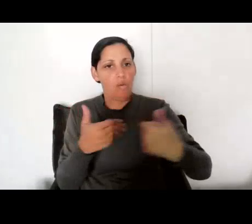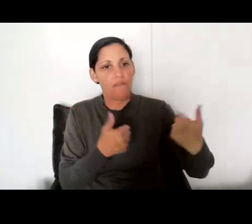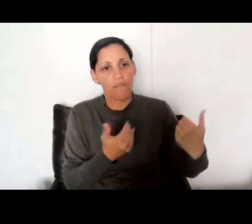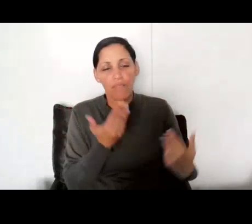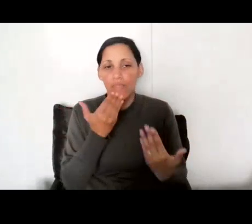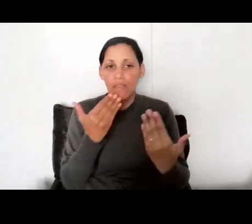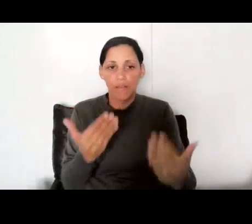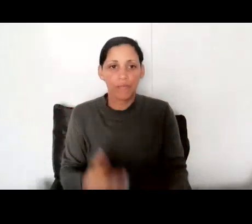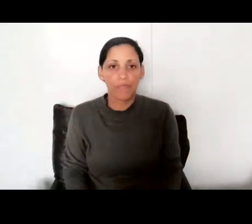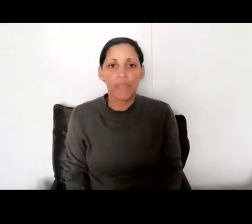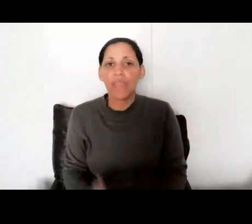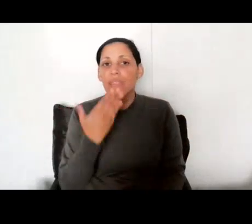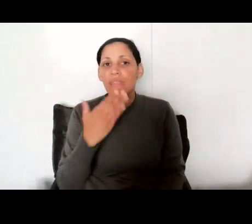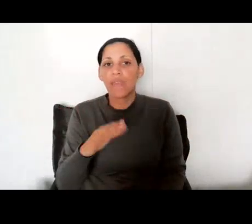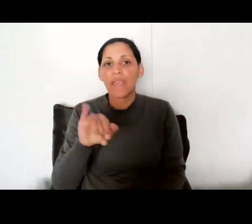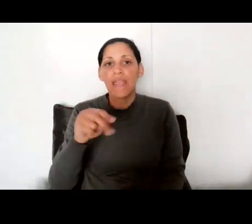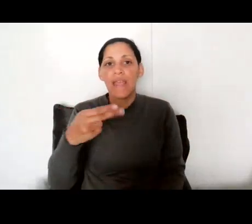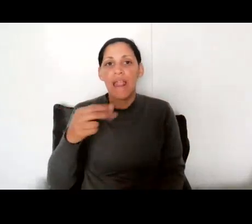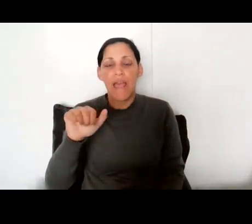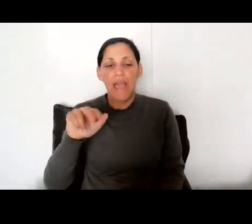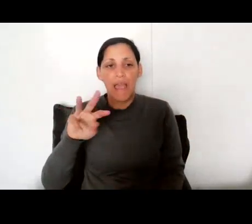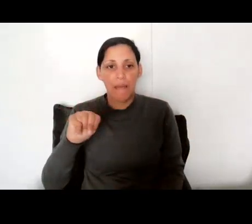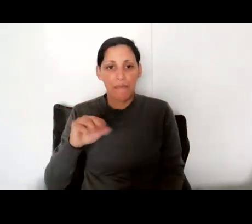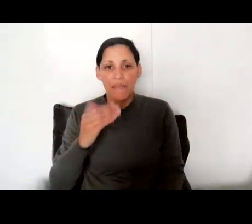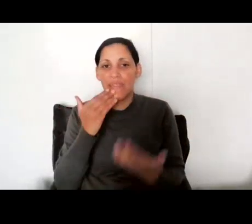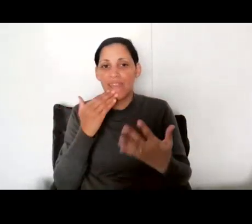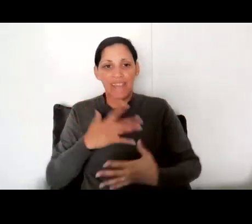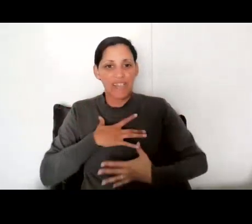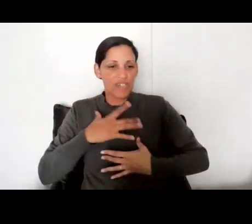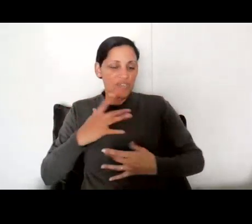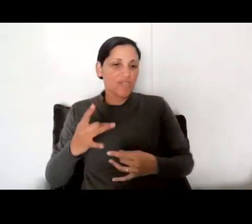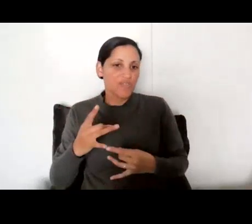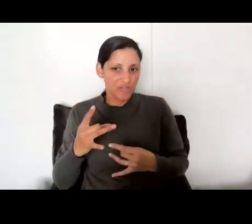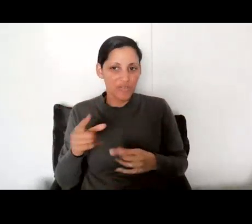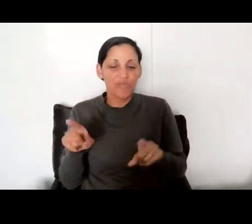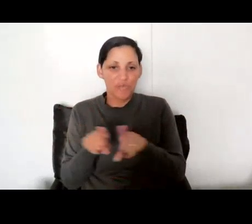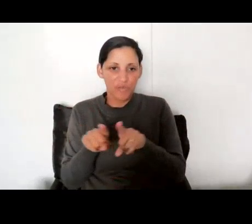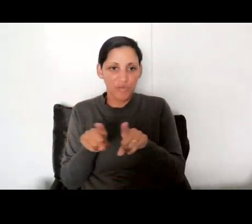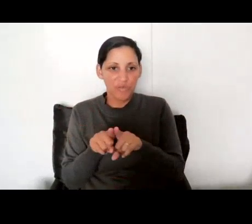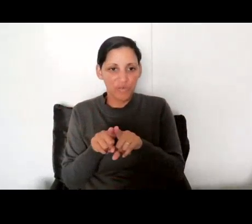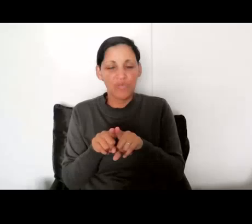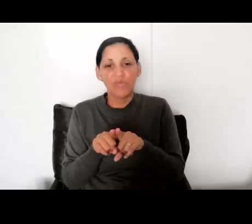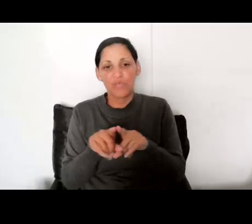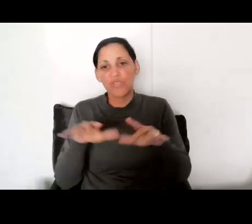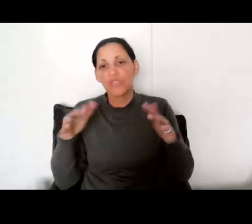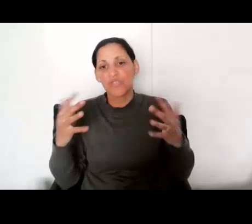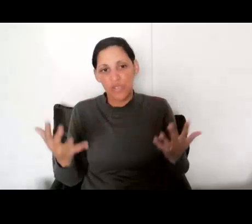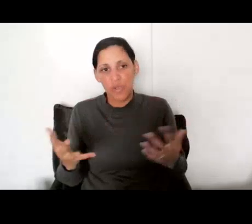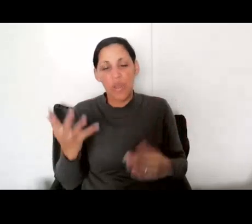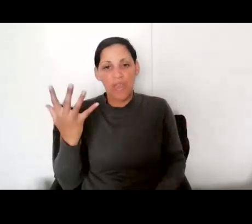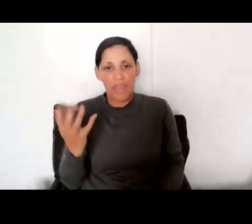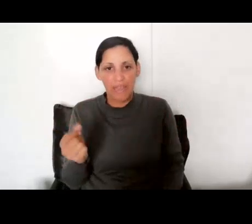you very much, Ilian. Another very interesting answer. But is that thing I said from the